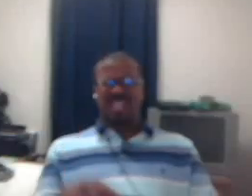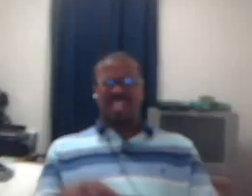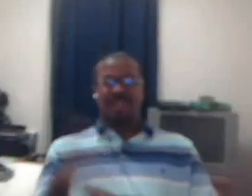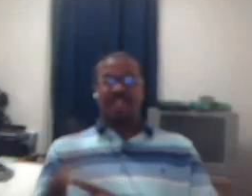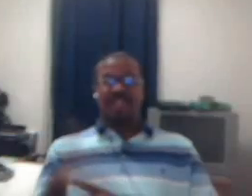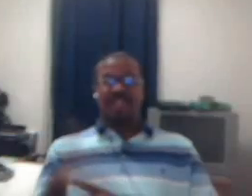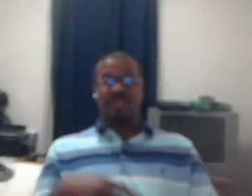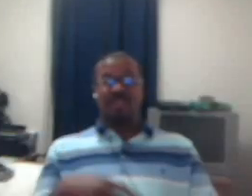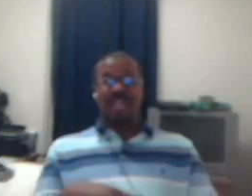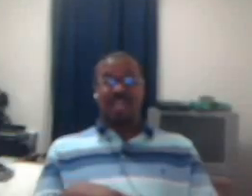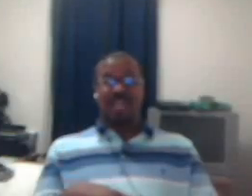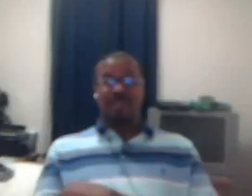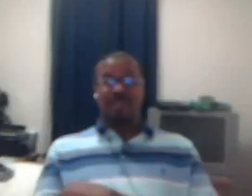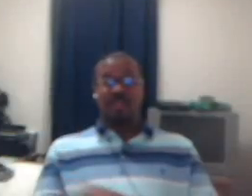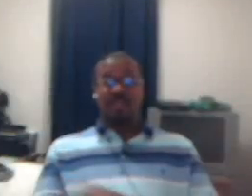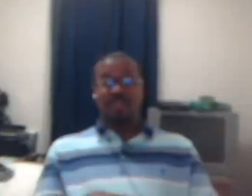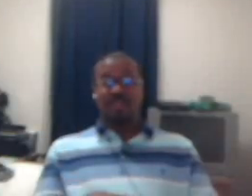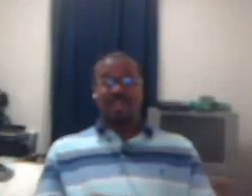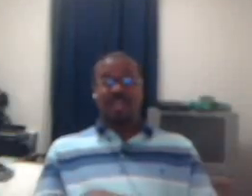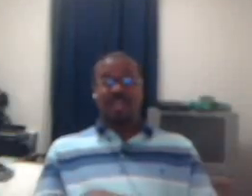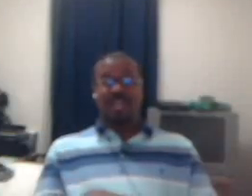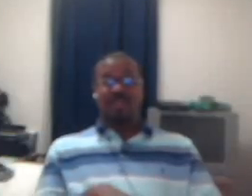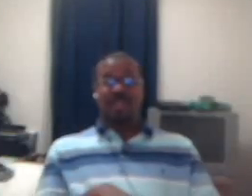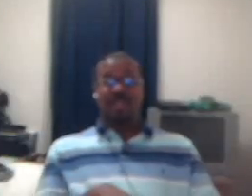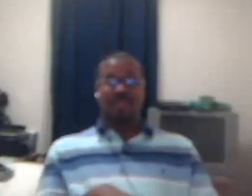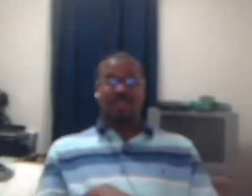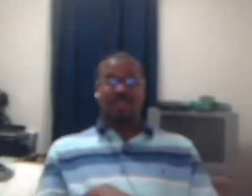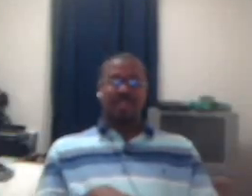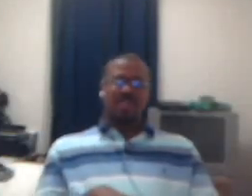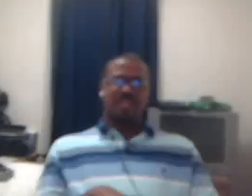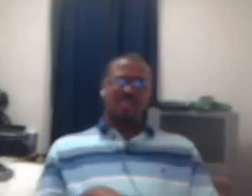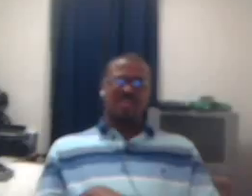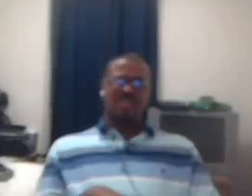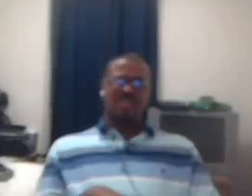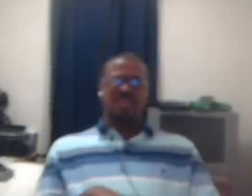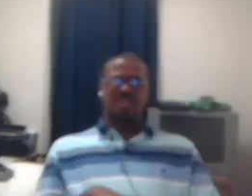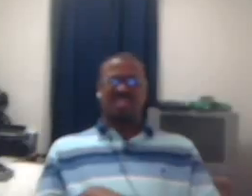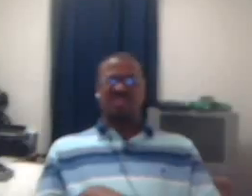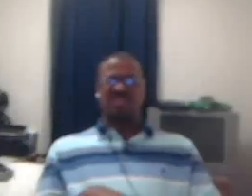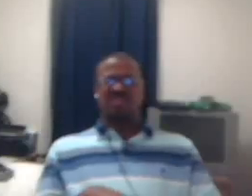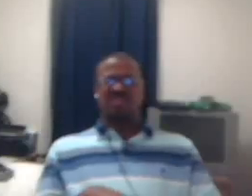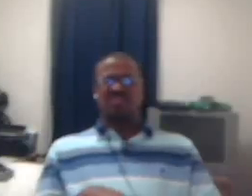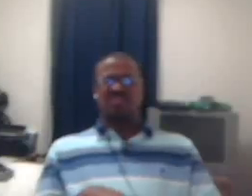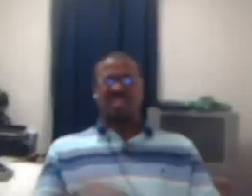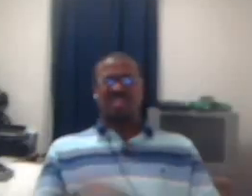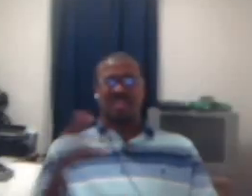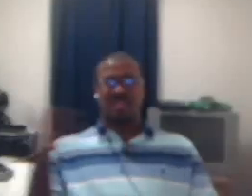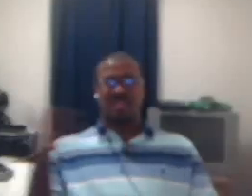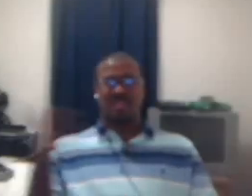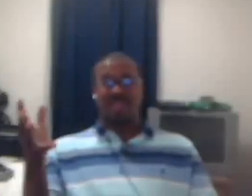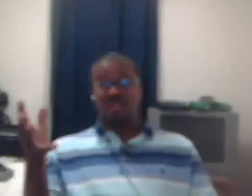on AdviceShow.com or something like that, okay? So what's Tommy